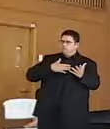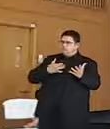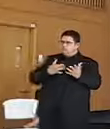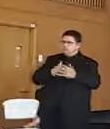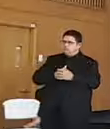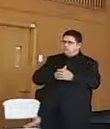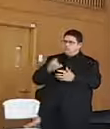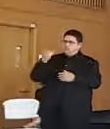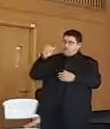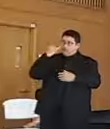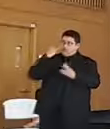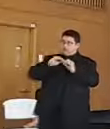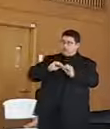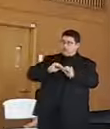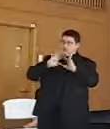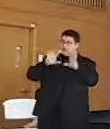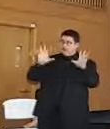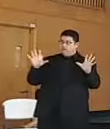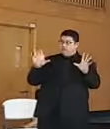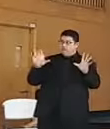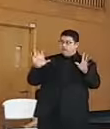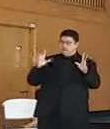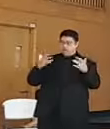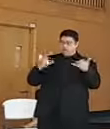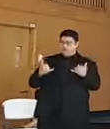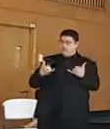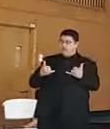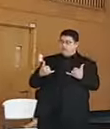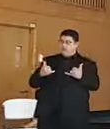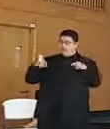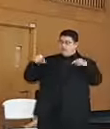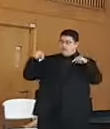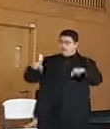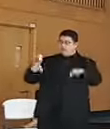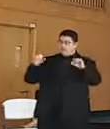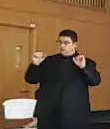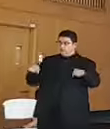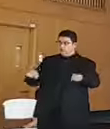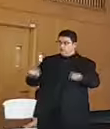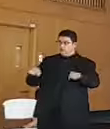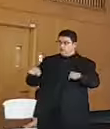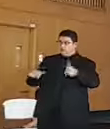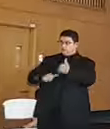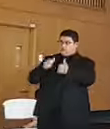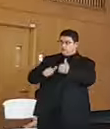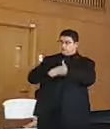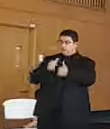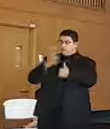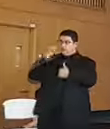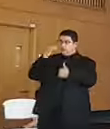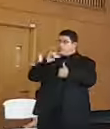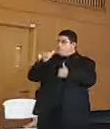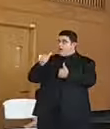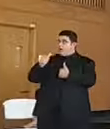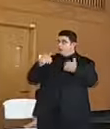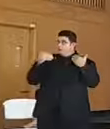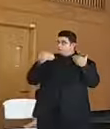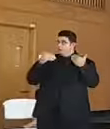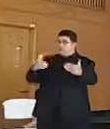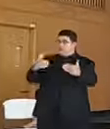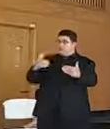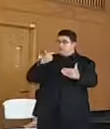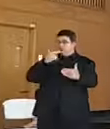the obvious is so far in front of us right now that this could be detrimental, why not just take a bold stand and say, let's